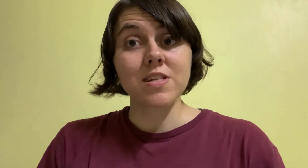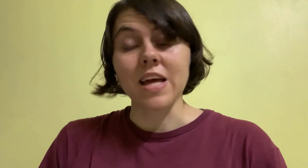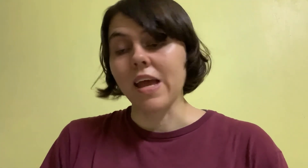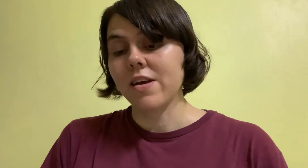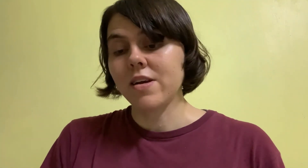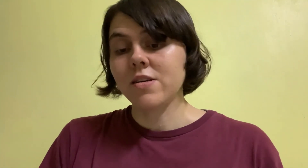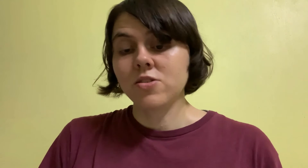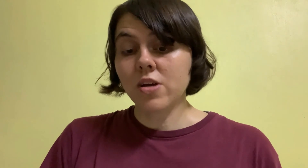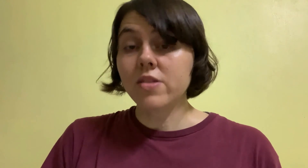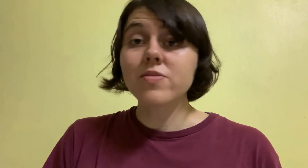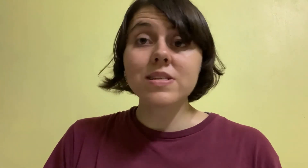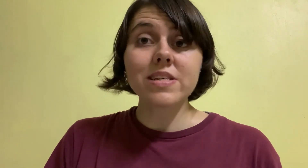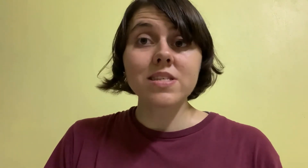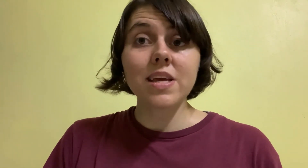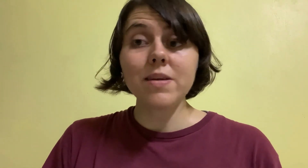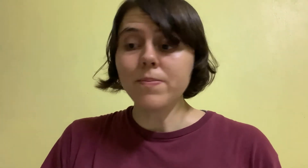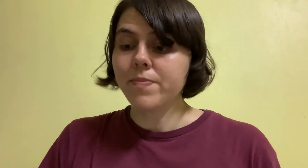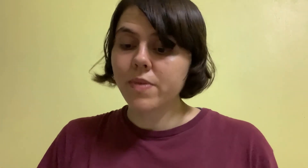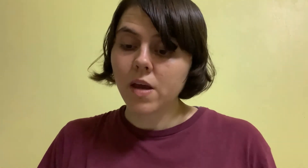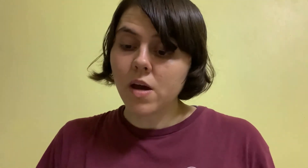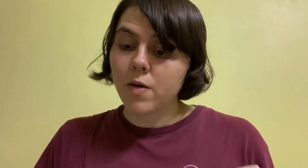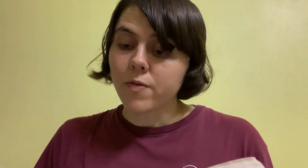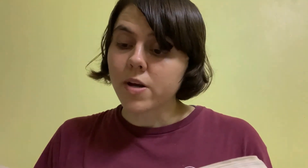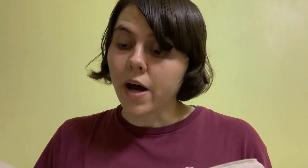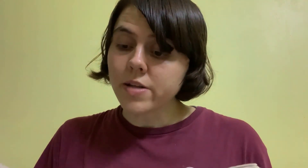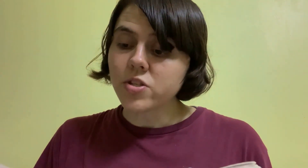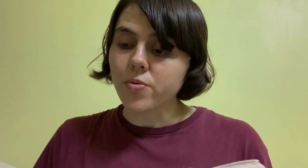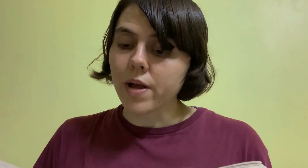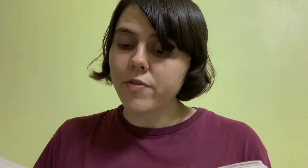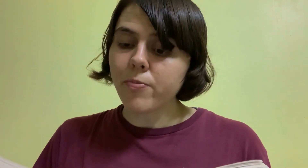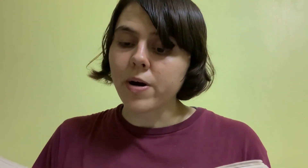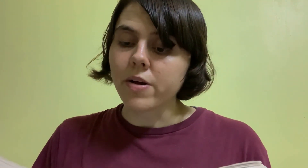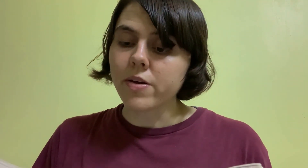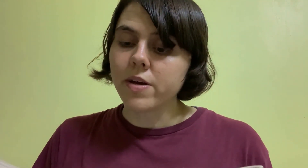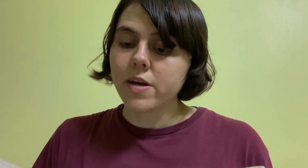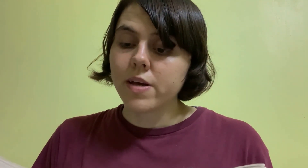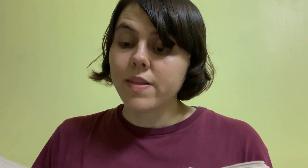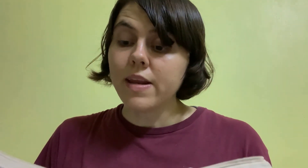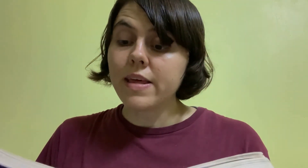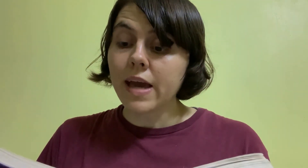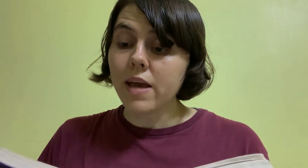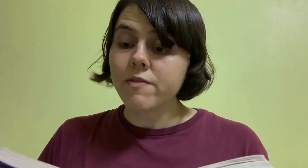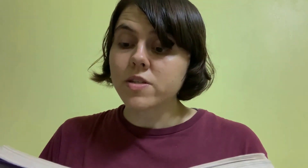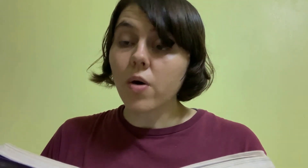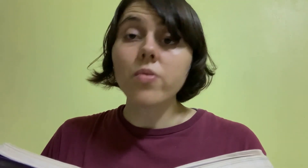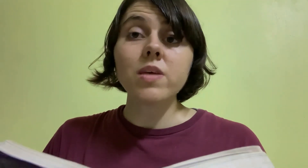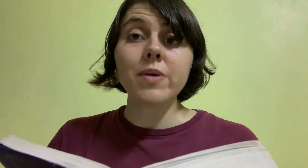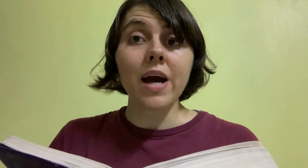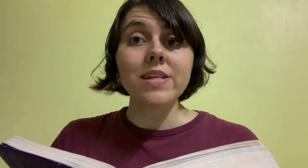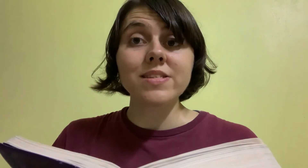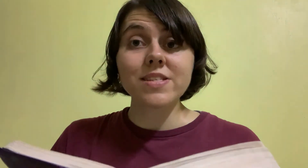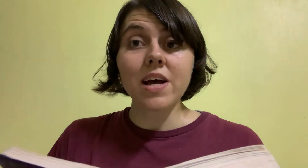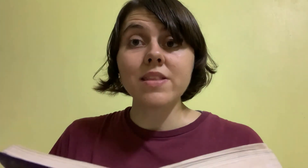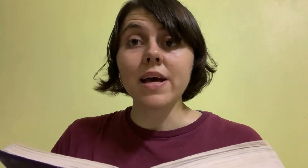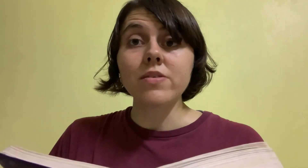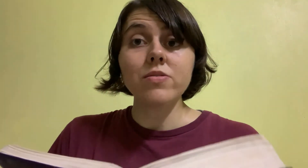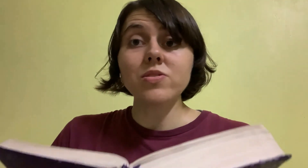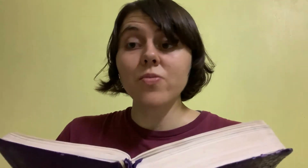today, John 3:16. For God so loved the world that he gave his only begotten Son, that